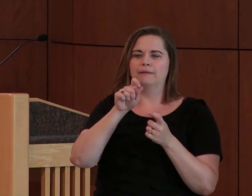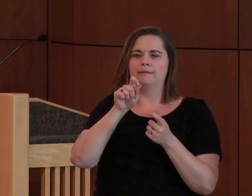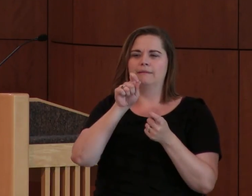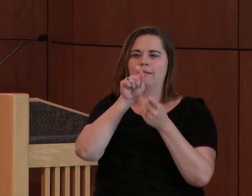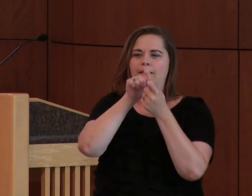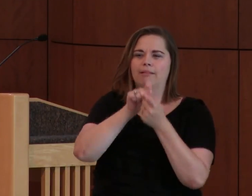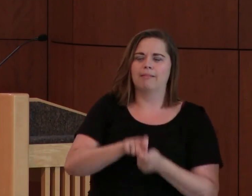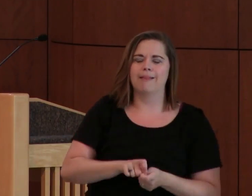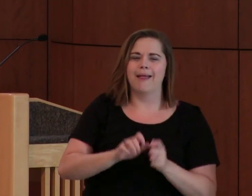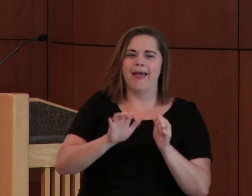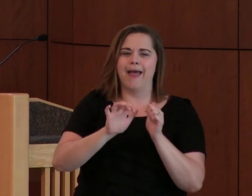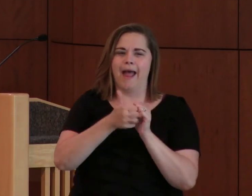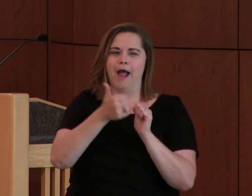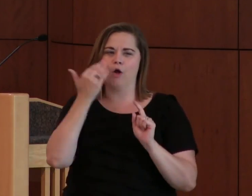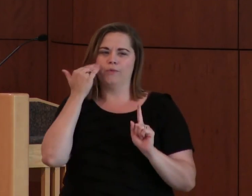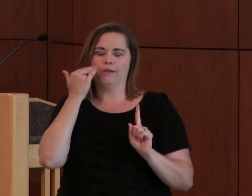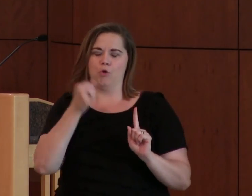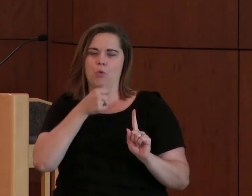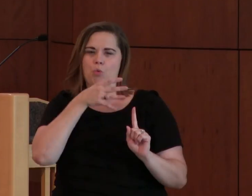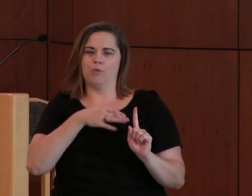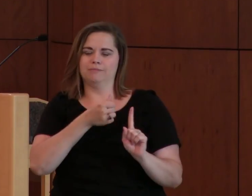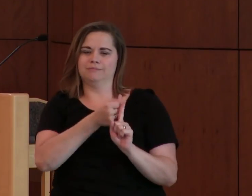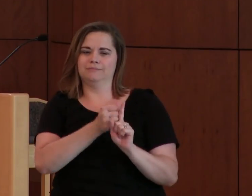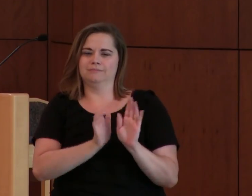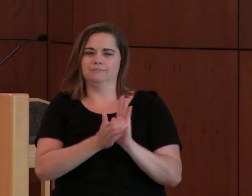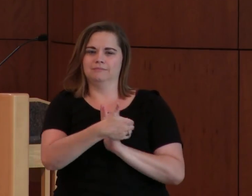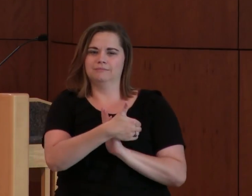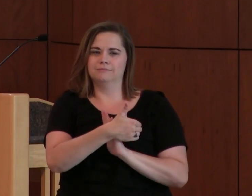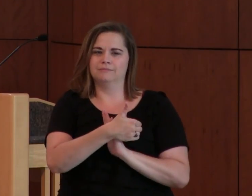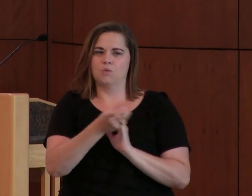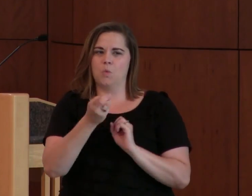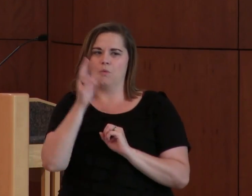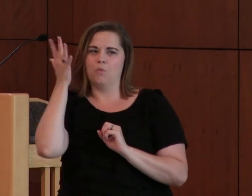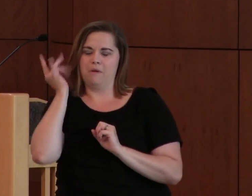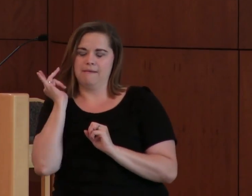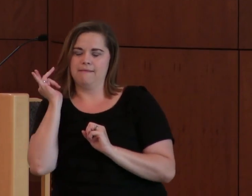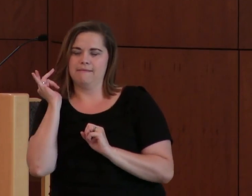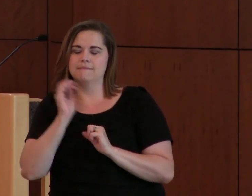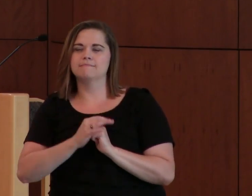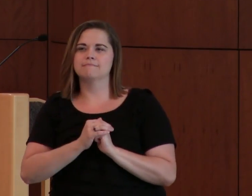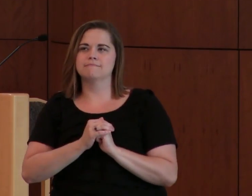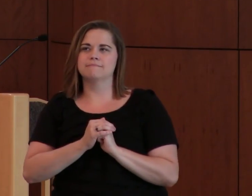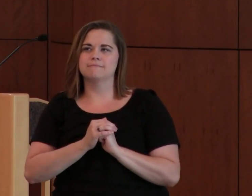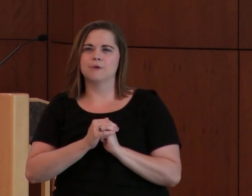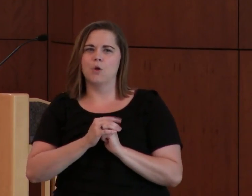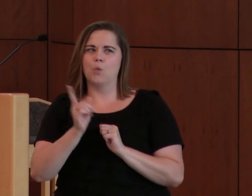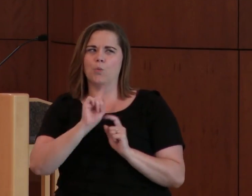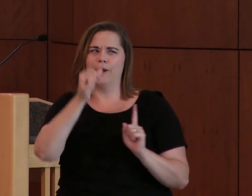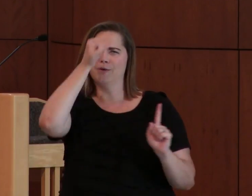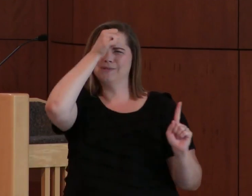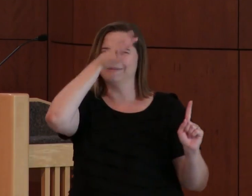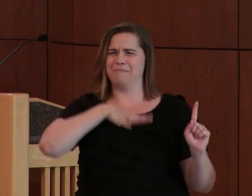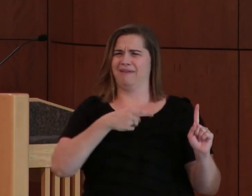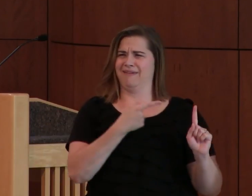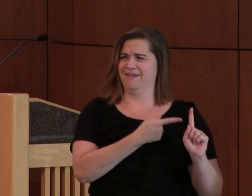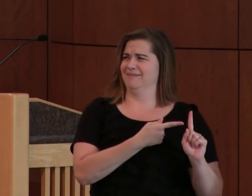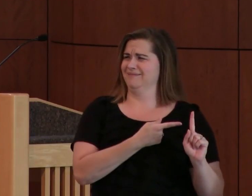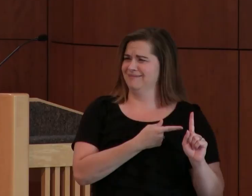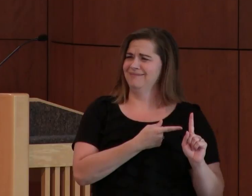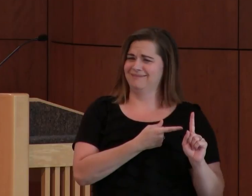they know that the woman committed adultery, or why, or where was the man in this situation. This is one of those sins where it